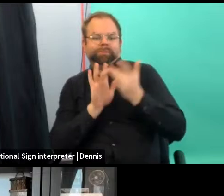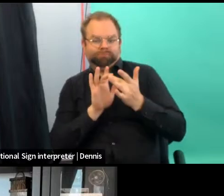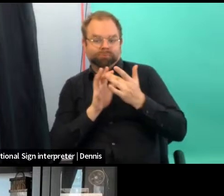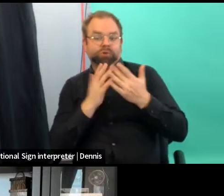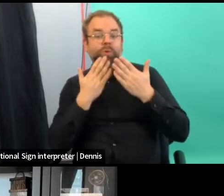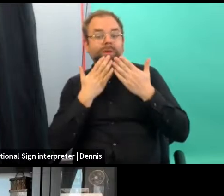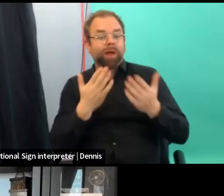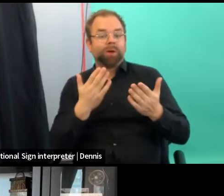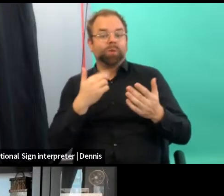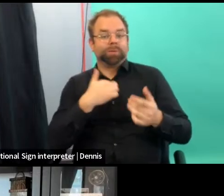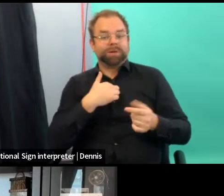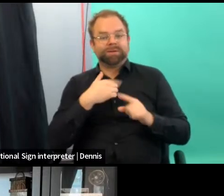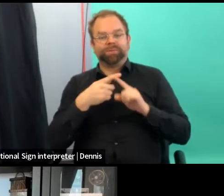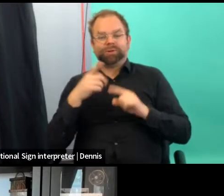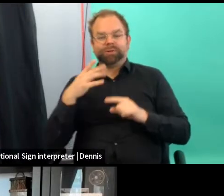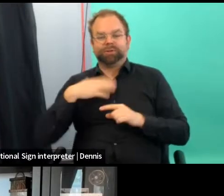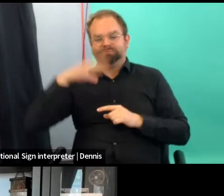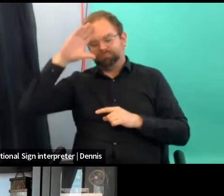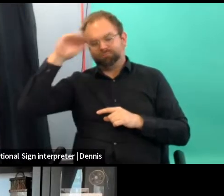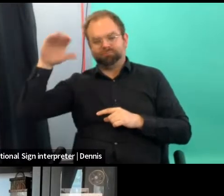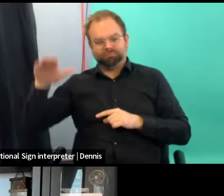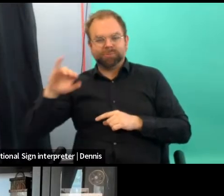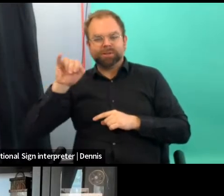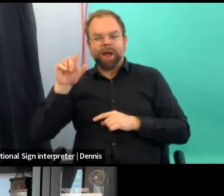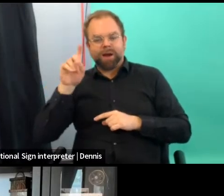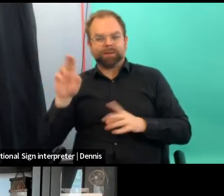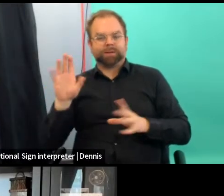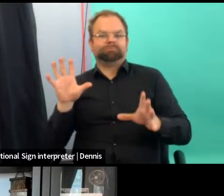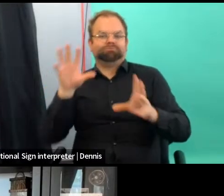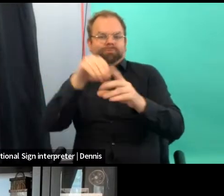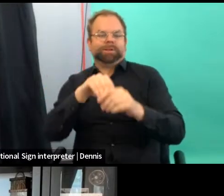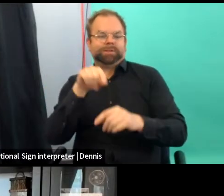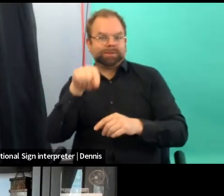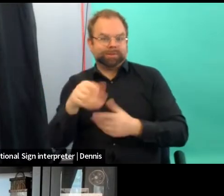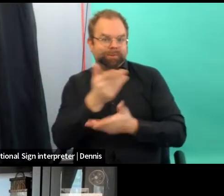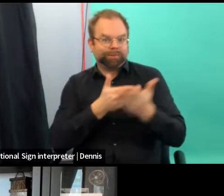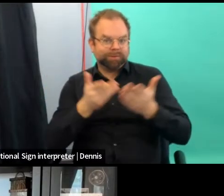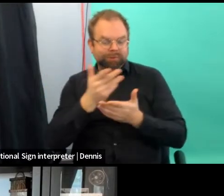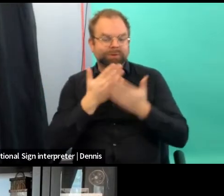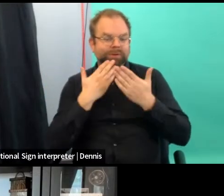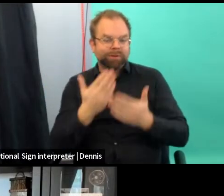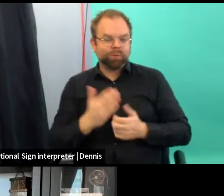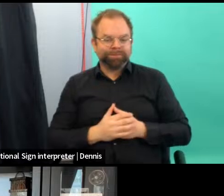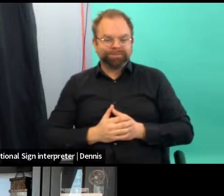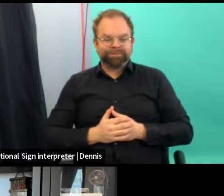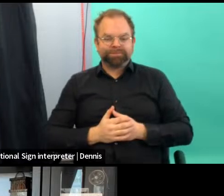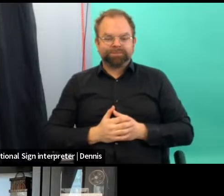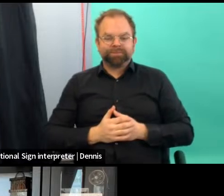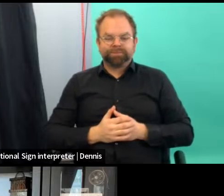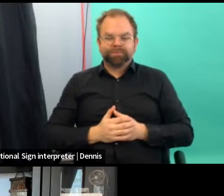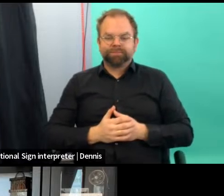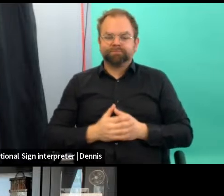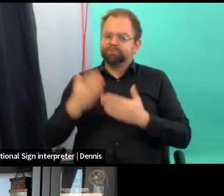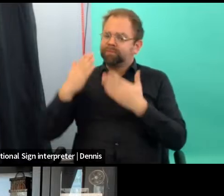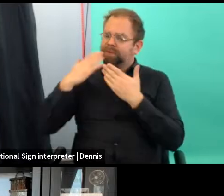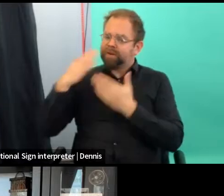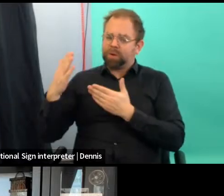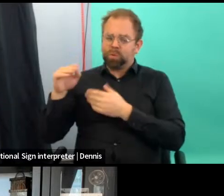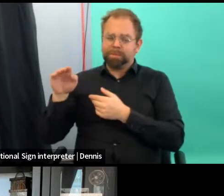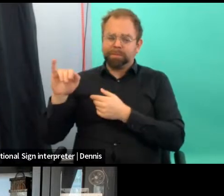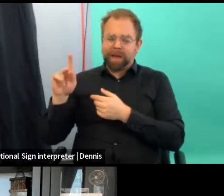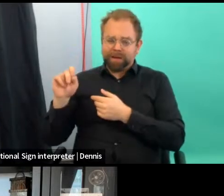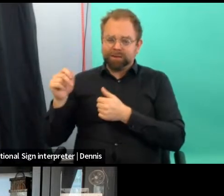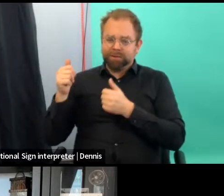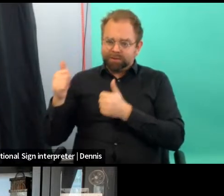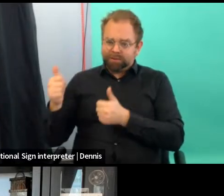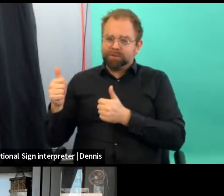you very much for joining us and drawing on your personal experience and Jake's experience, because it really shows us how individual experience